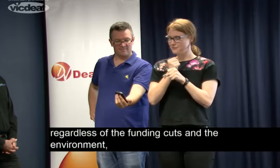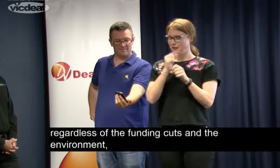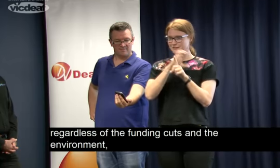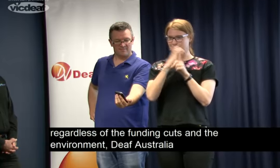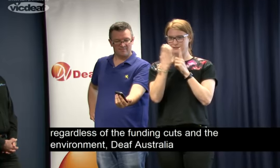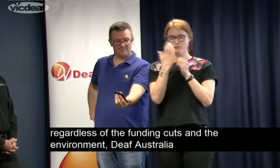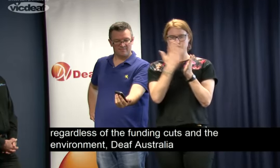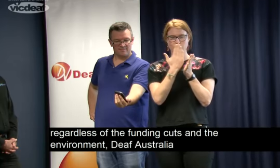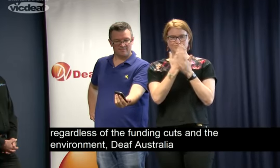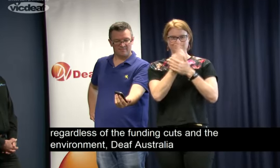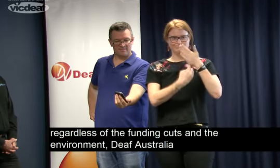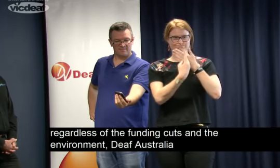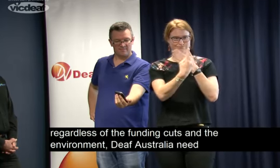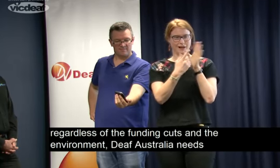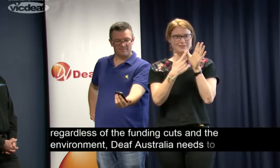to consider what they do